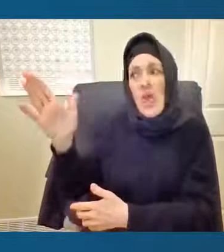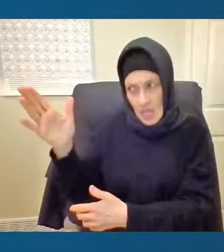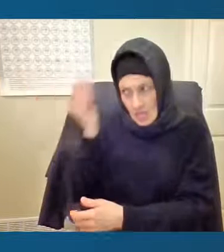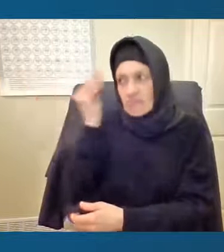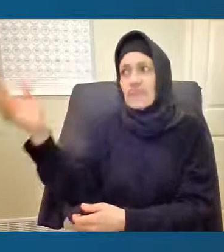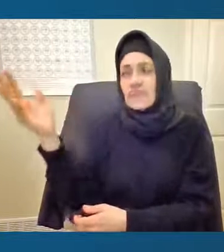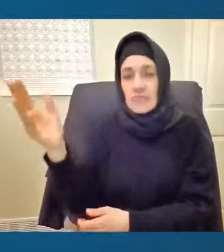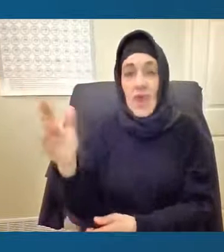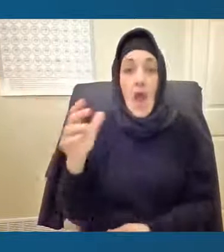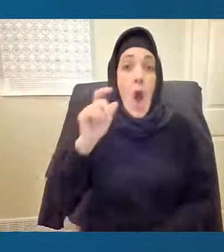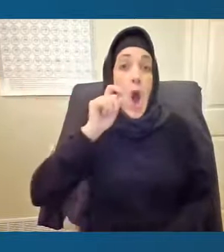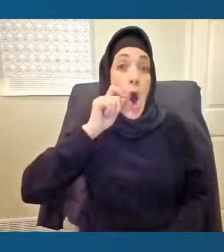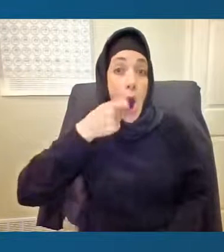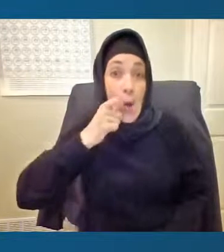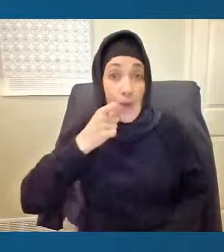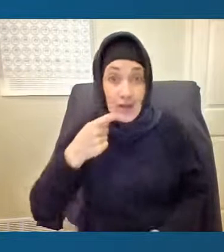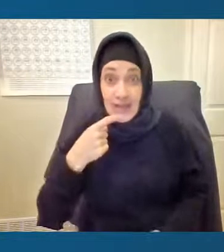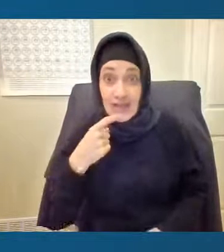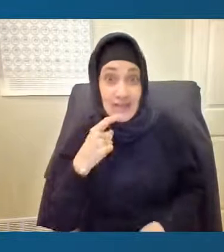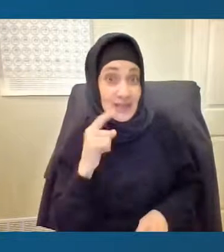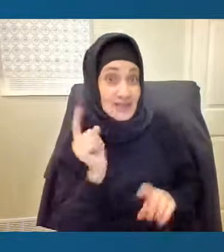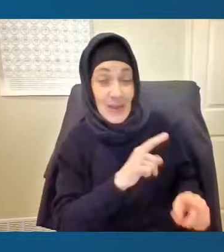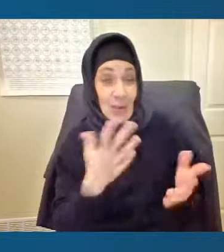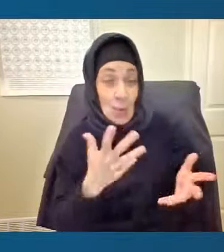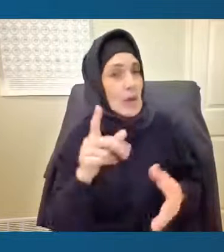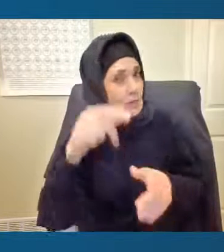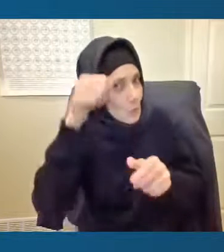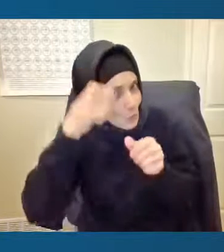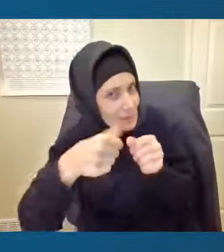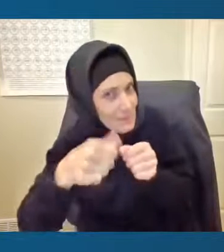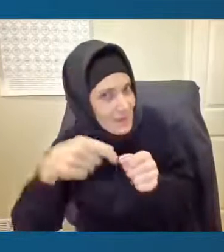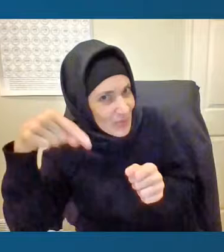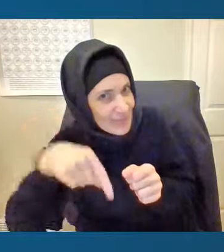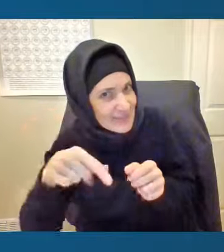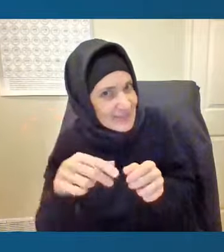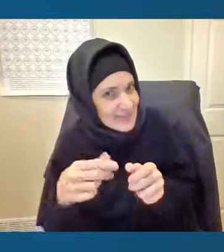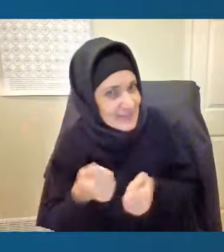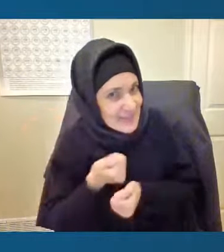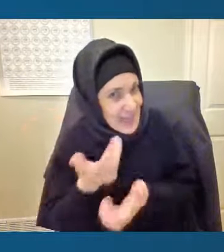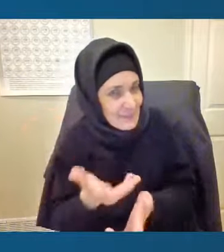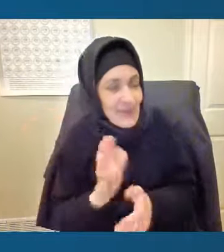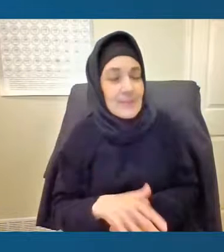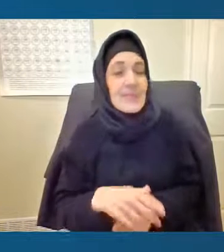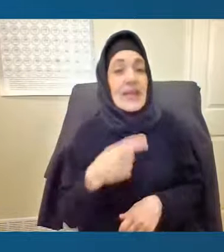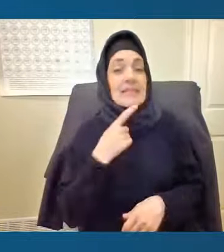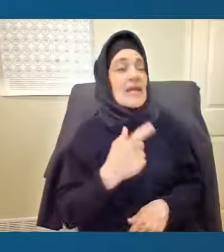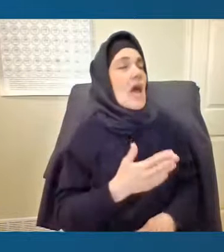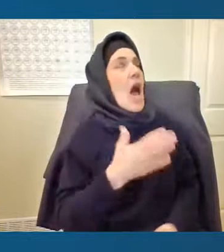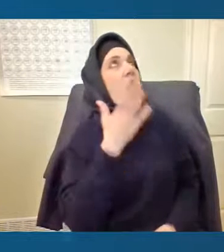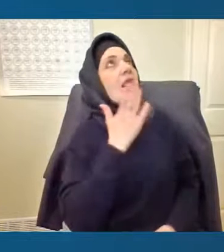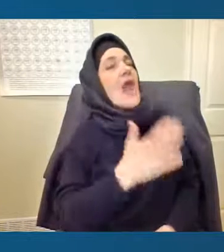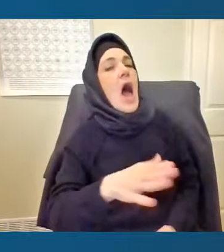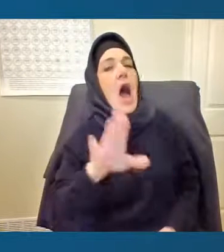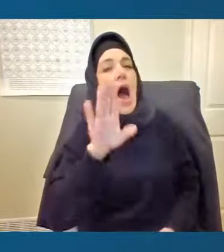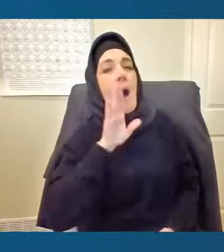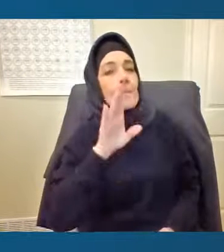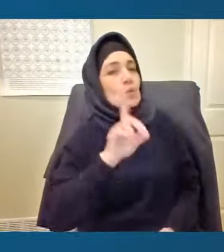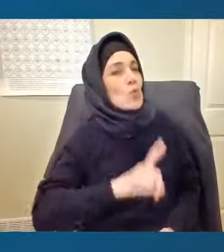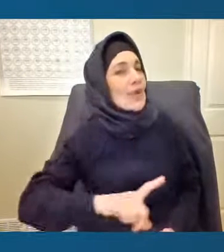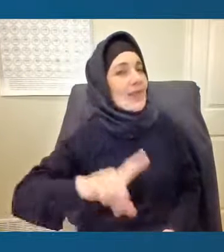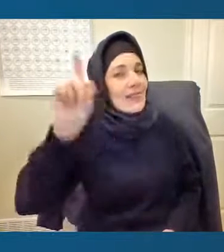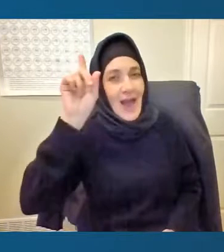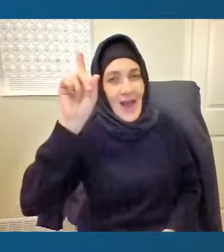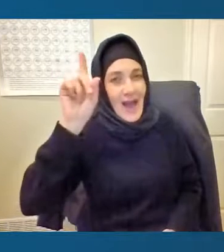said? I want you to remember this statement. Write it down. He says, Alhamdulillahi alladhi ja'ala li